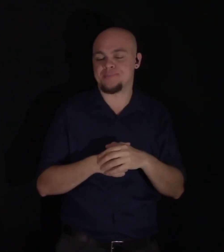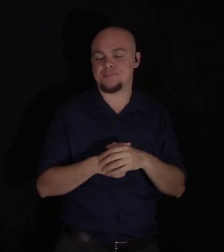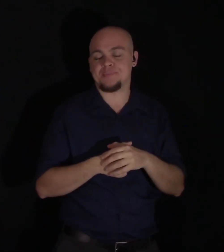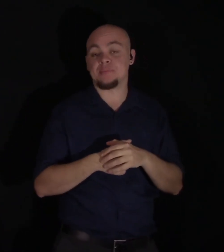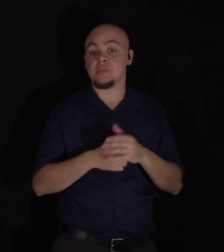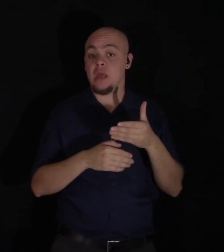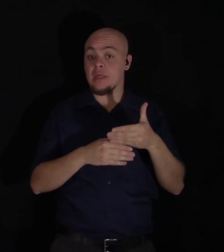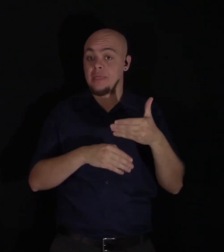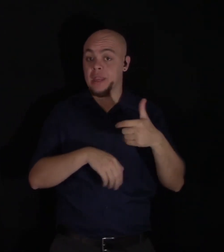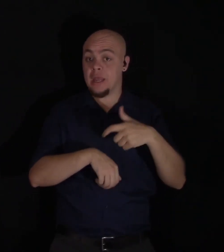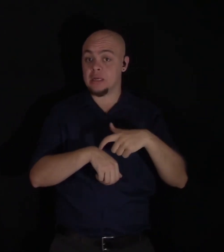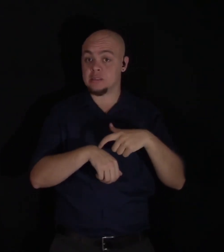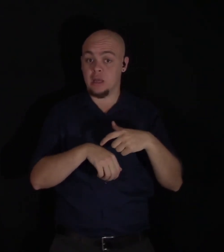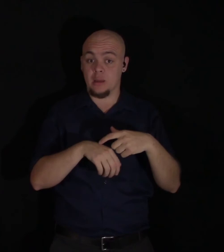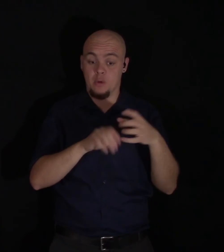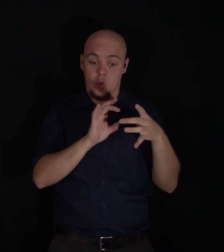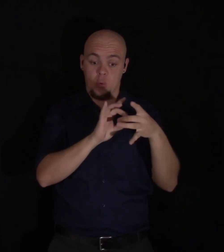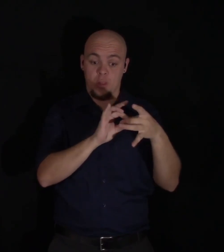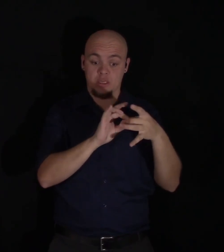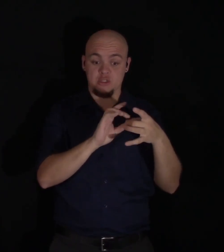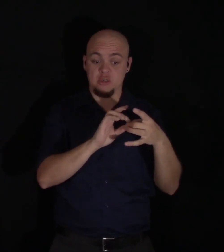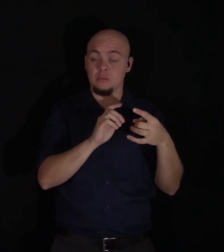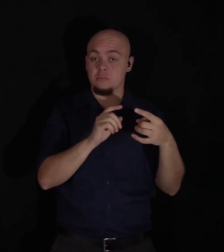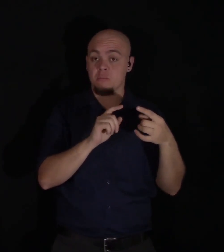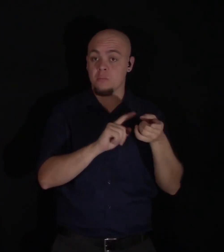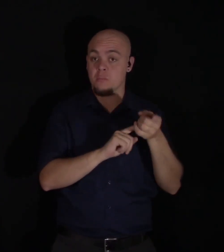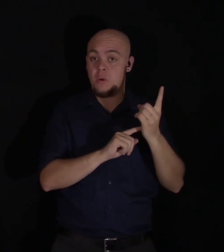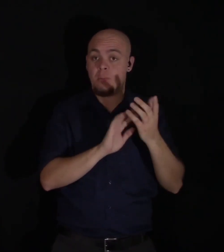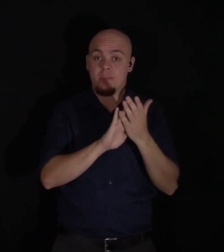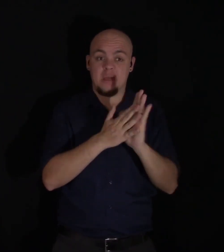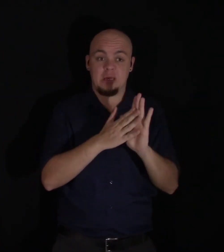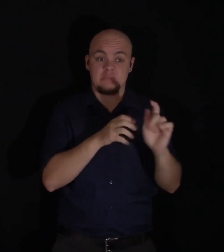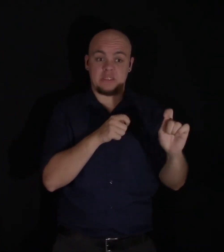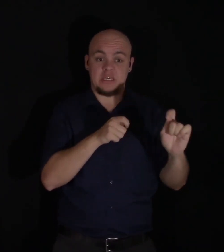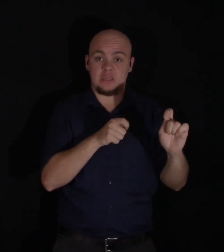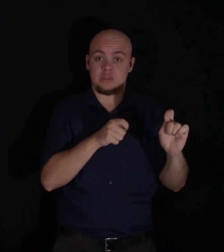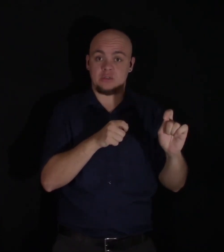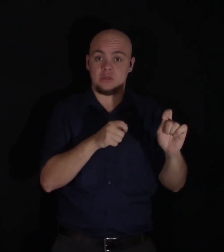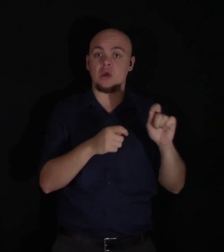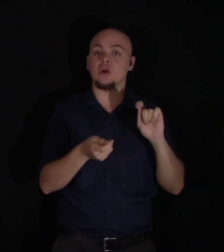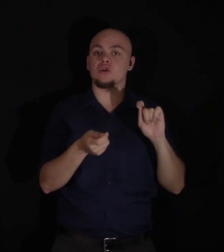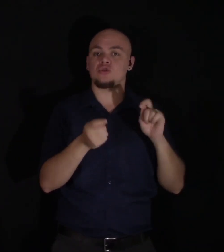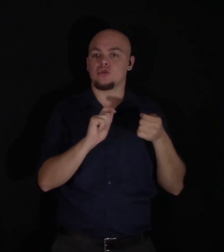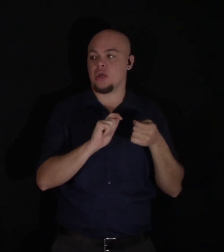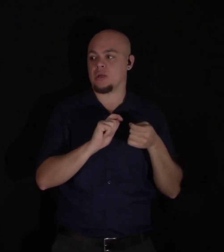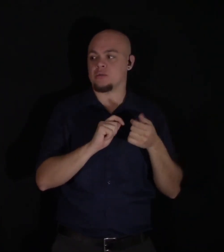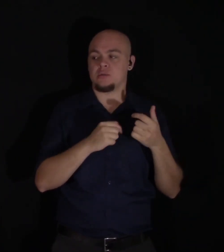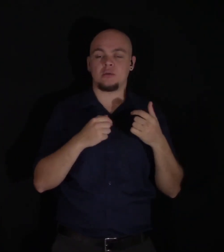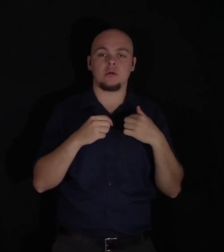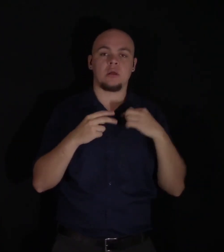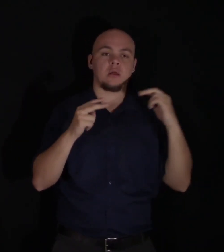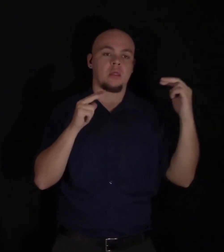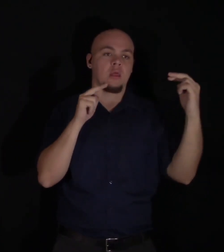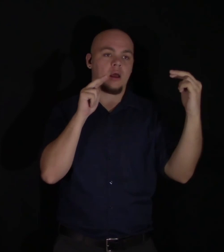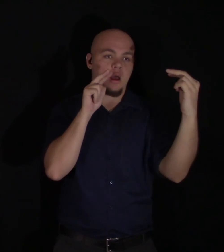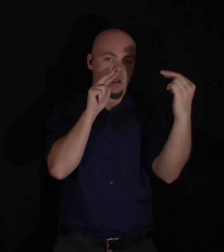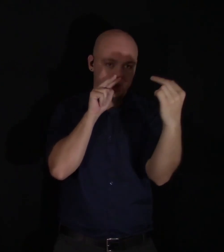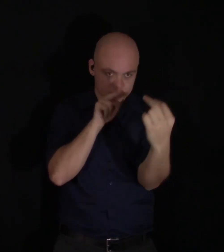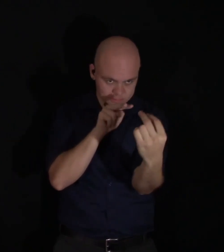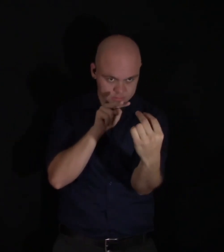The next time a relationship moment turns tense, change your position. Go eye to eye and face to